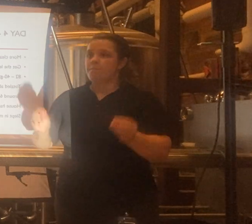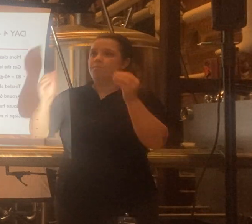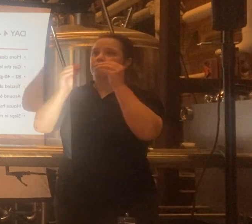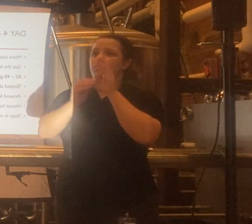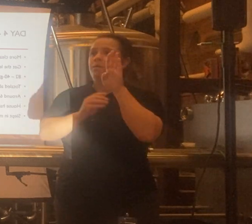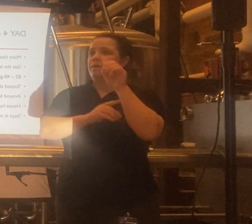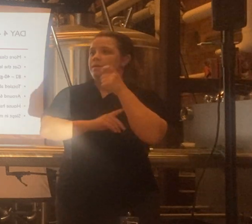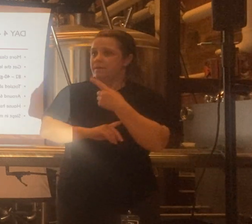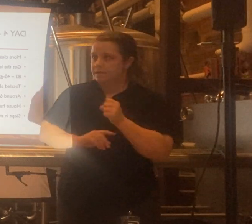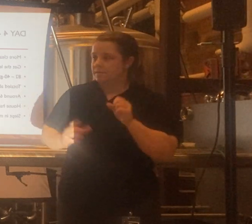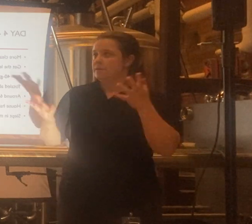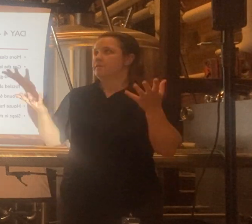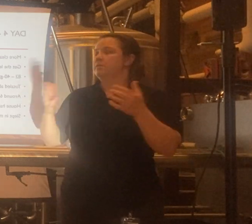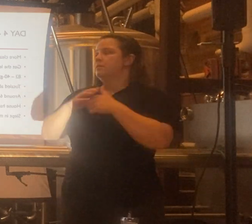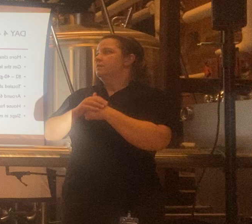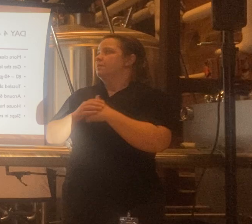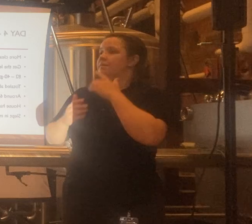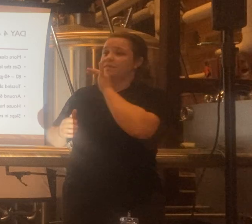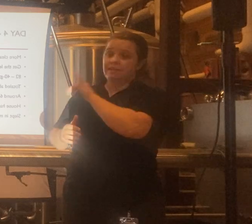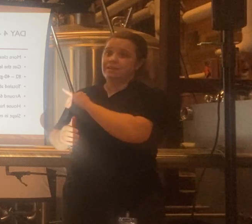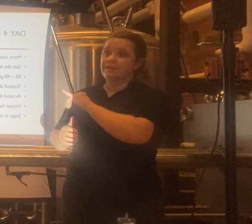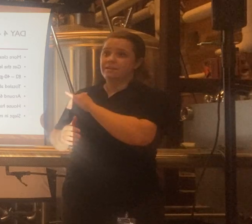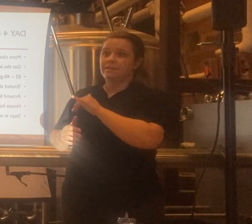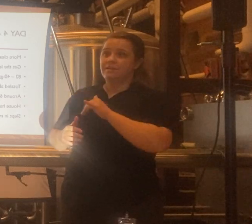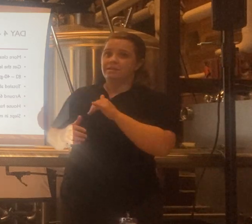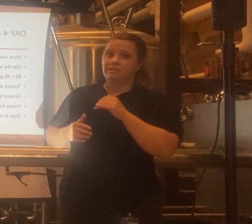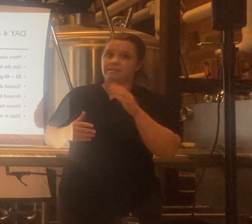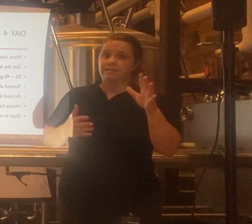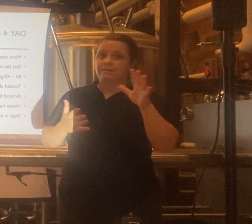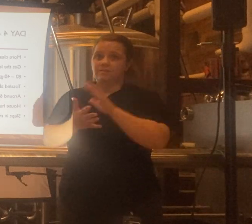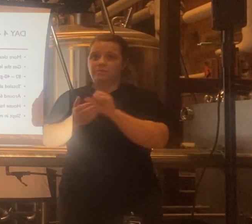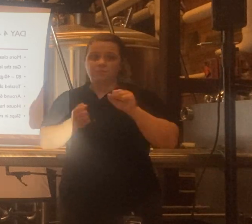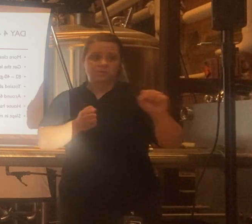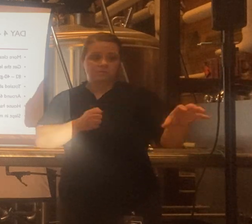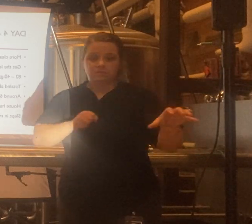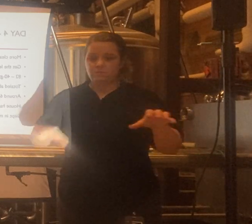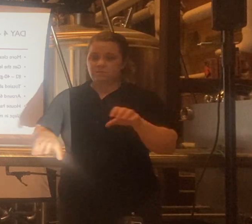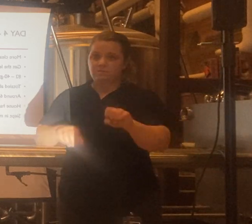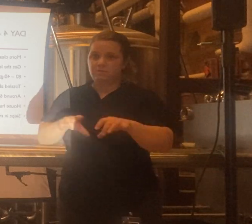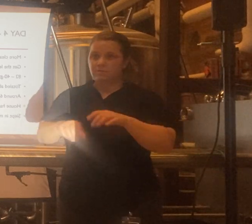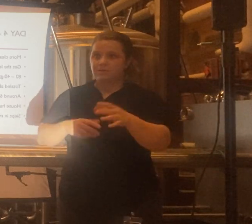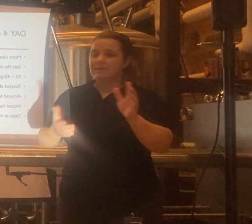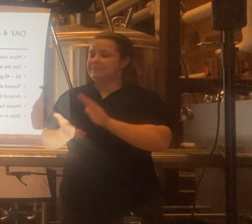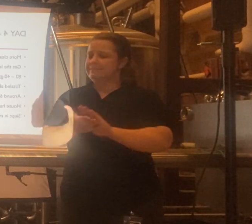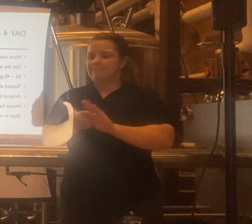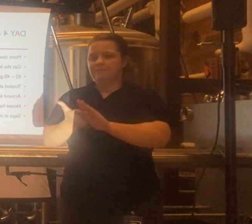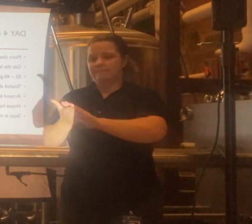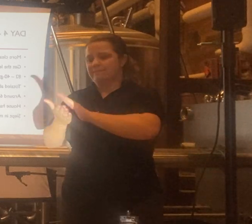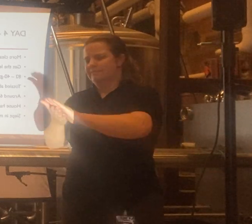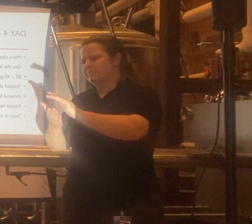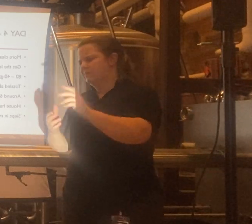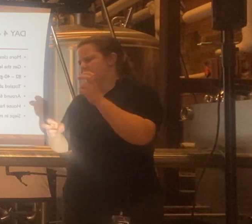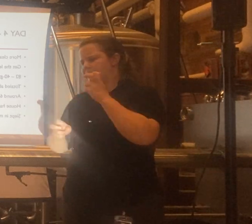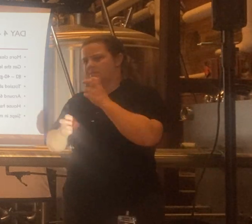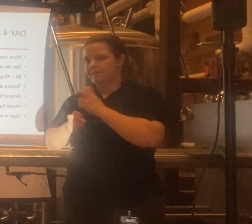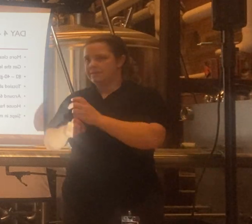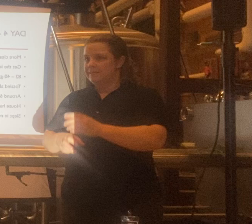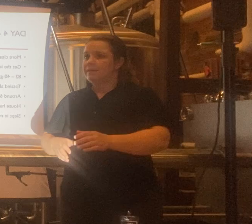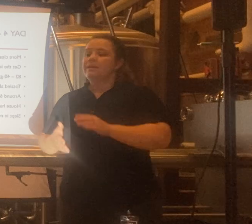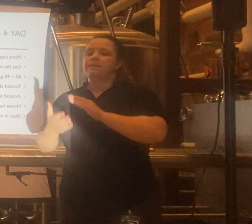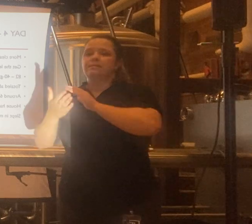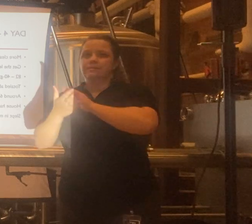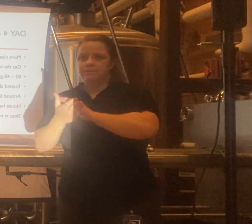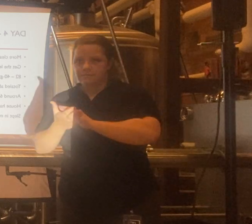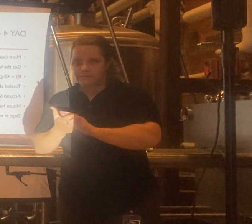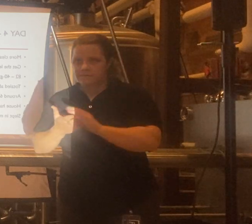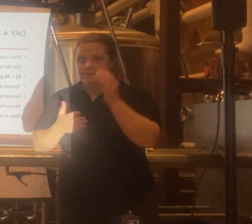bags. So that gives you an idea how much debris we had in our yard, right? And so the cleanup took a lot. It's nice to be able to stay in your home while you have to go